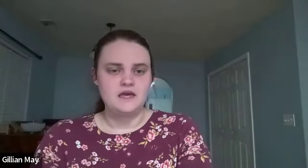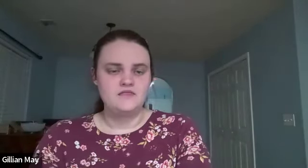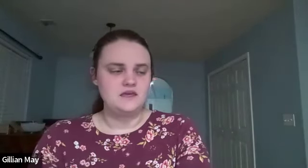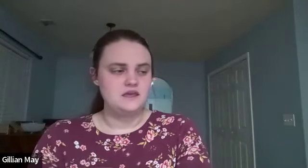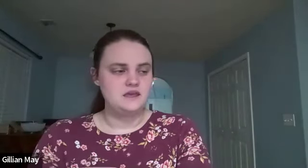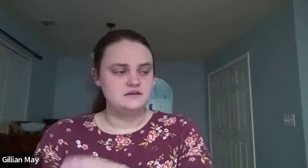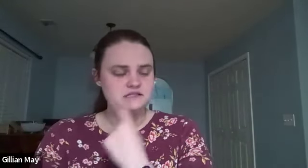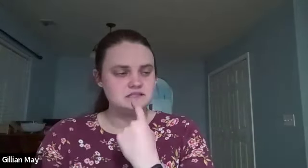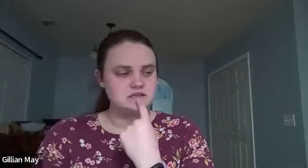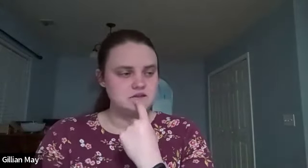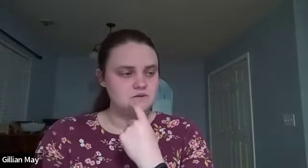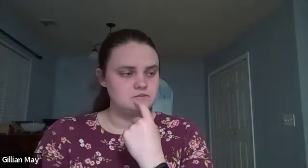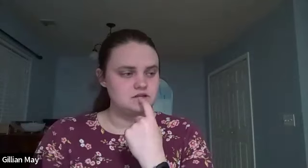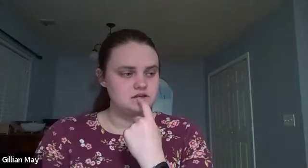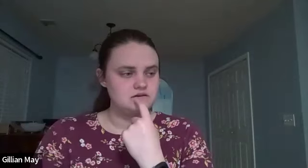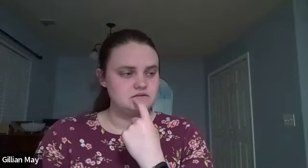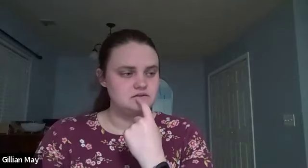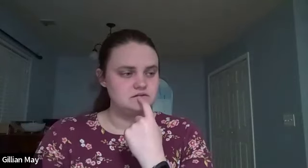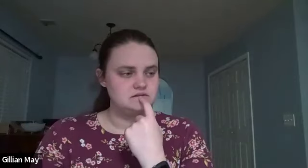And then let's see, another one I'm trying to think of.